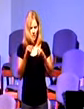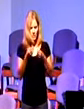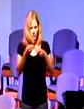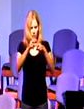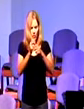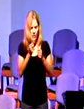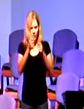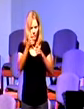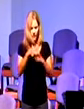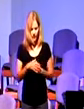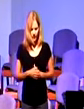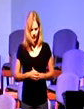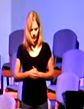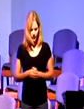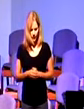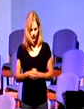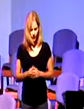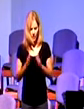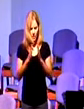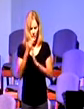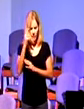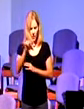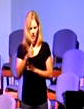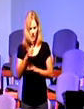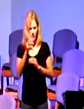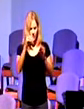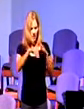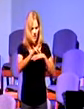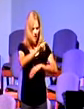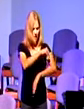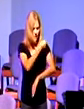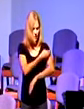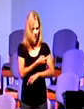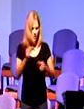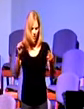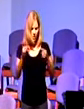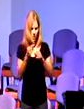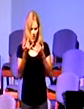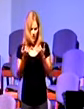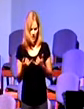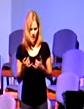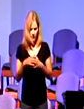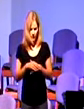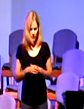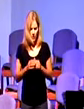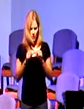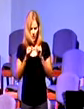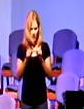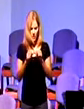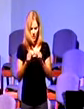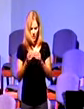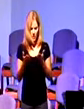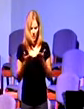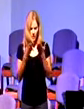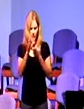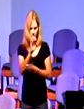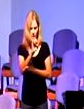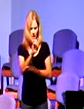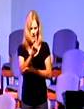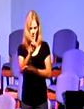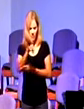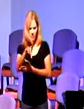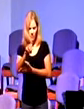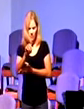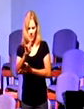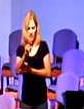schedule. We pray for others, Lord, that are hospitalized and hurting right now, Lord. We continue to lift up Ed Polkstanis to